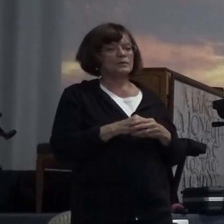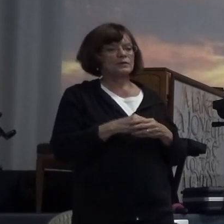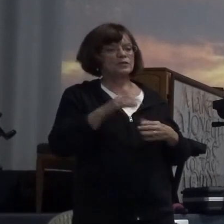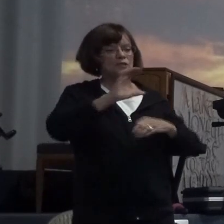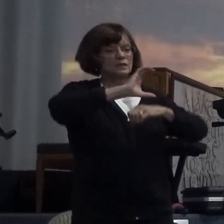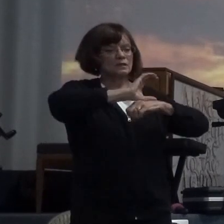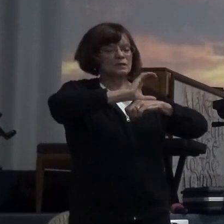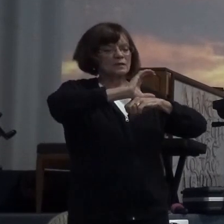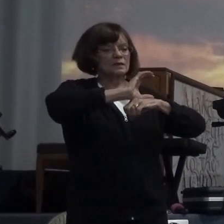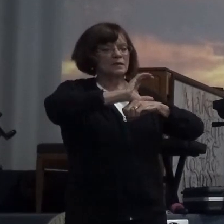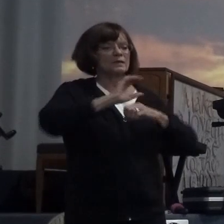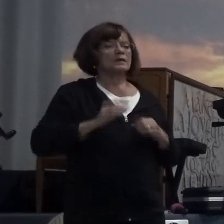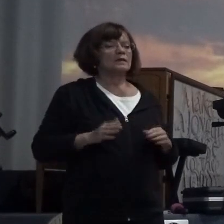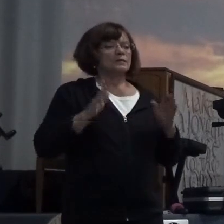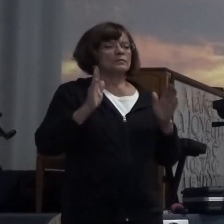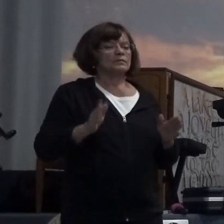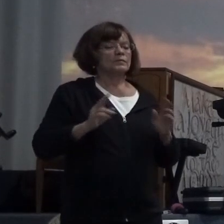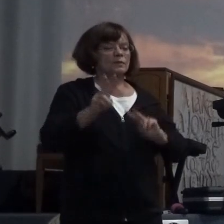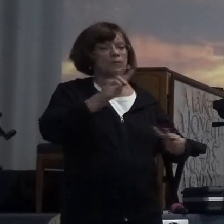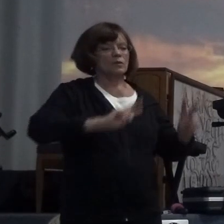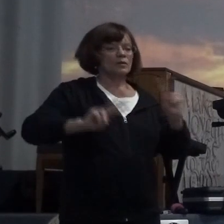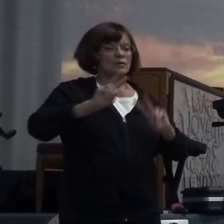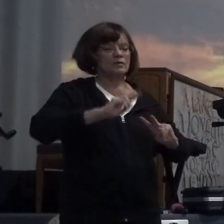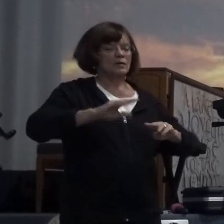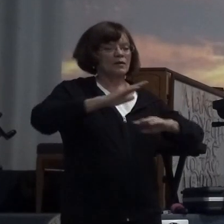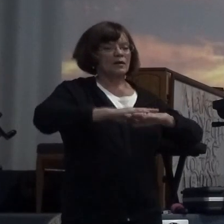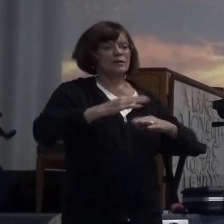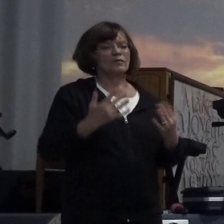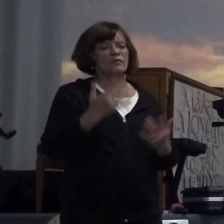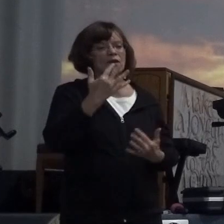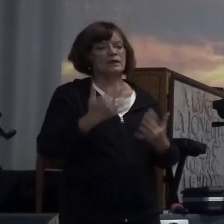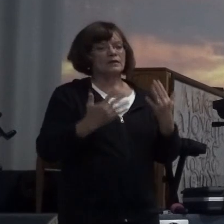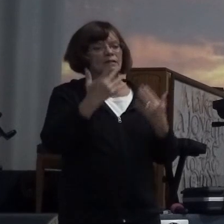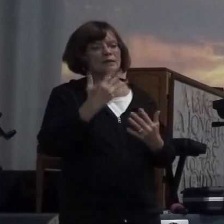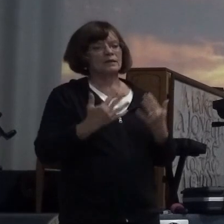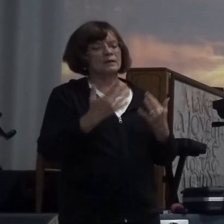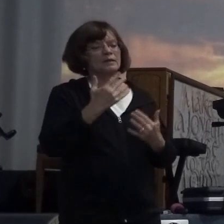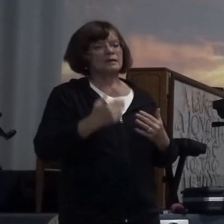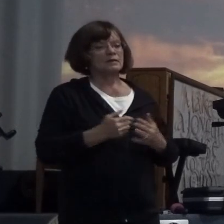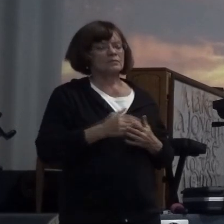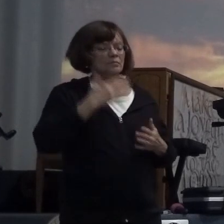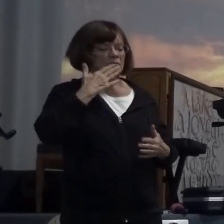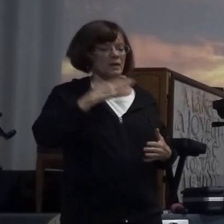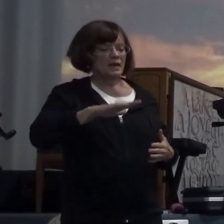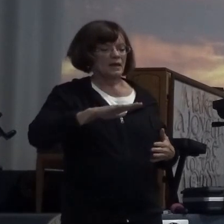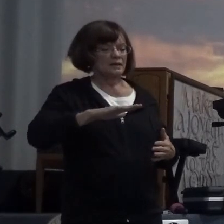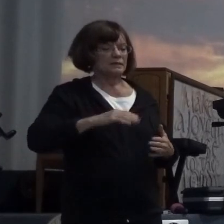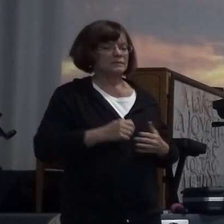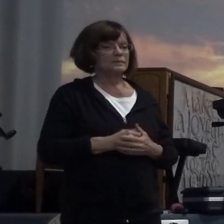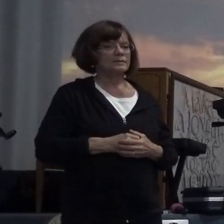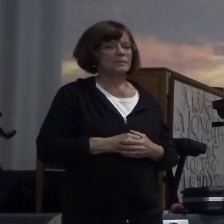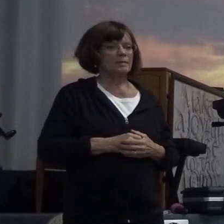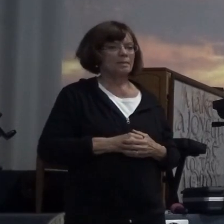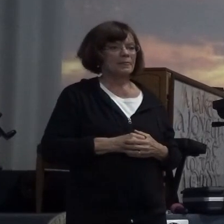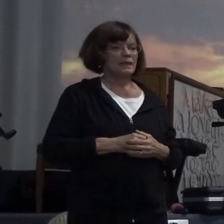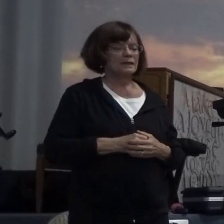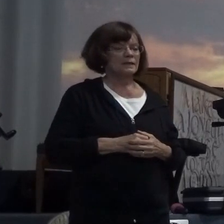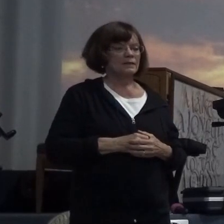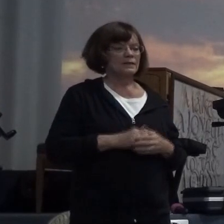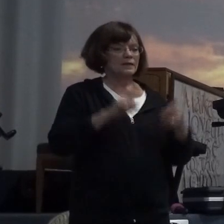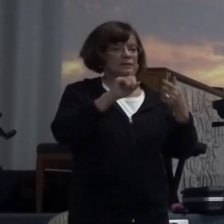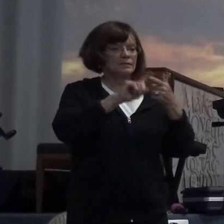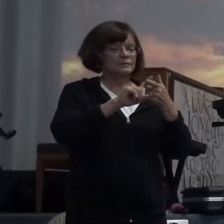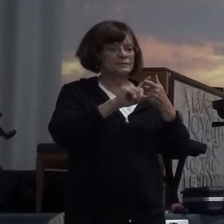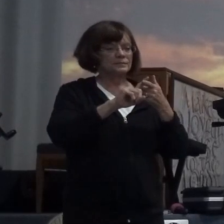and using them to light the pathways. That's wicked. But here's an interesting thing. When you read,